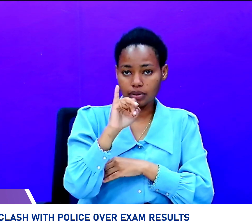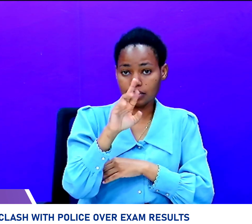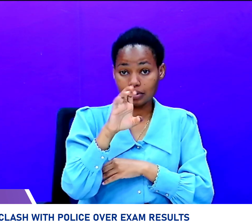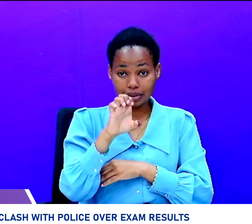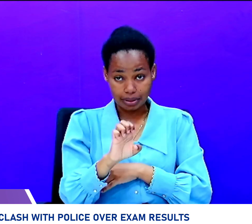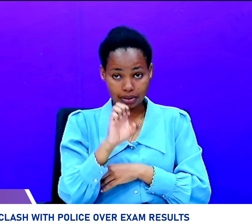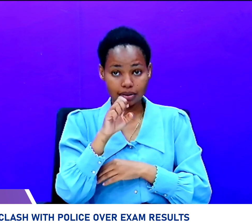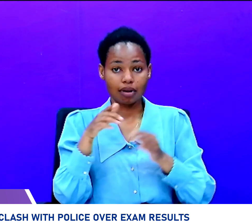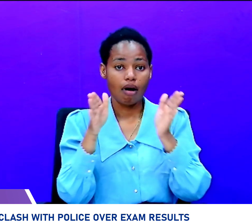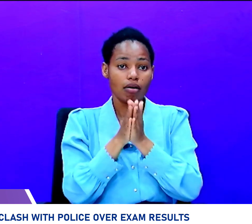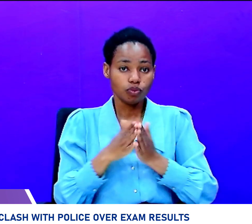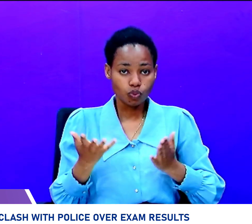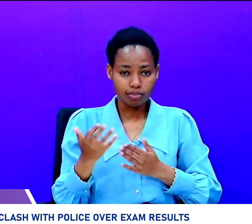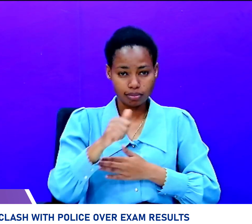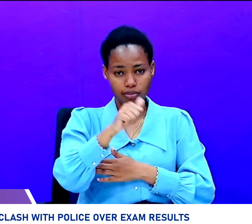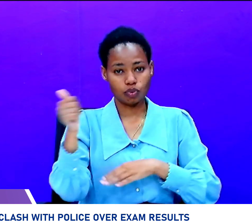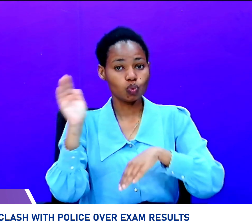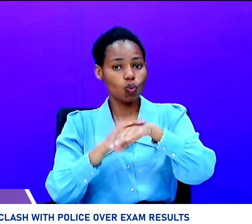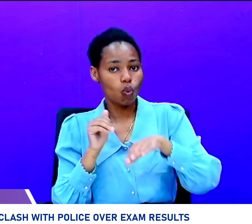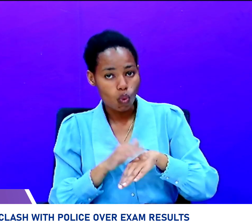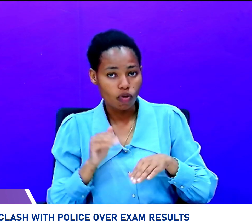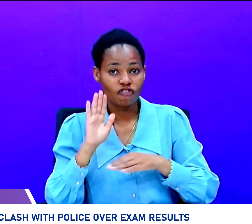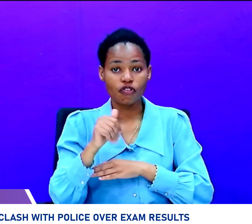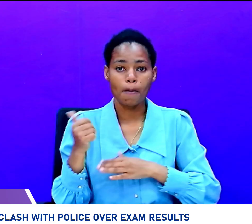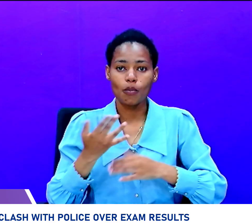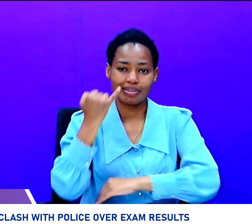bonfire and chanted slogans calling for accountability from the